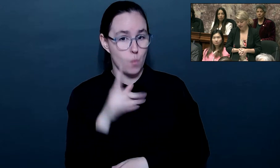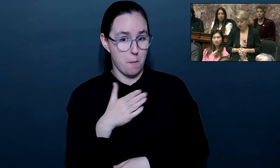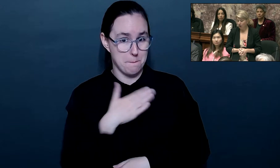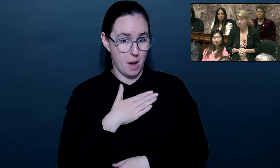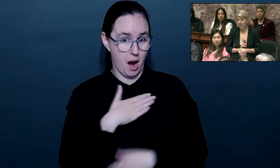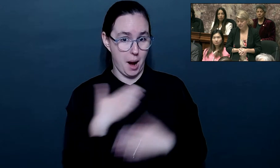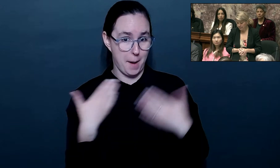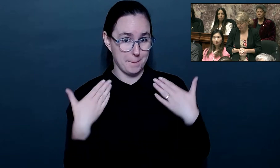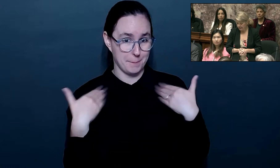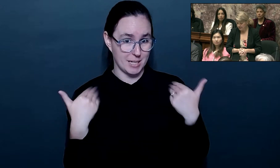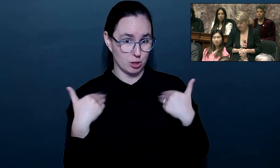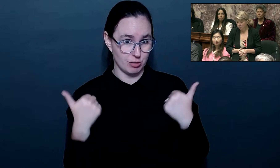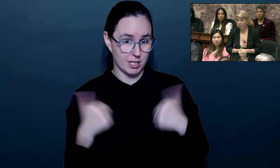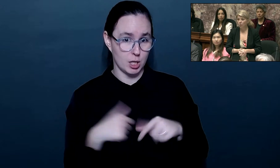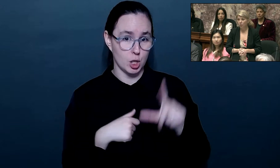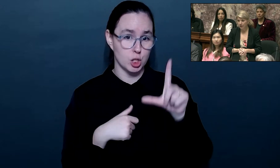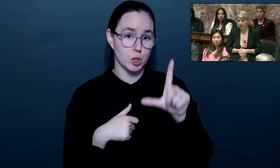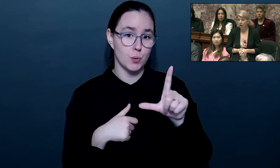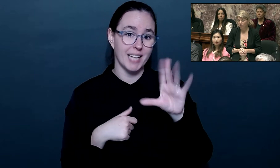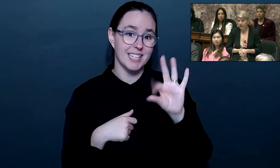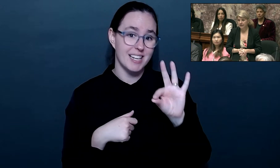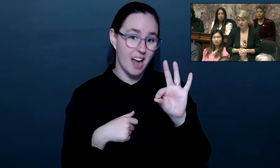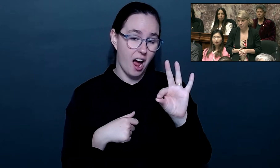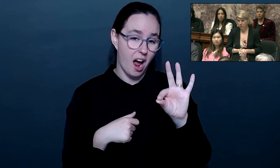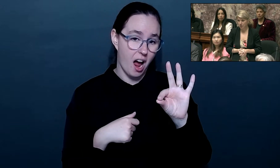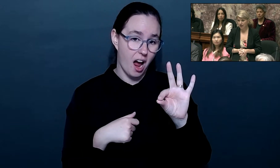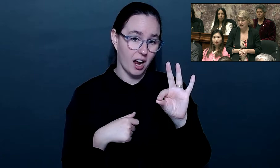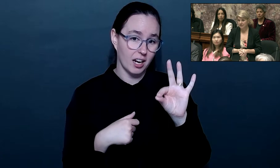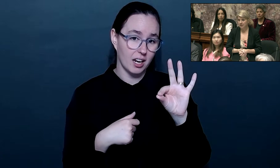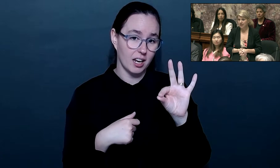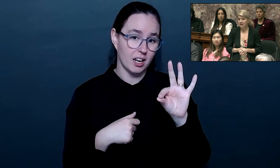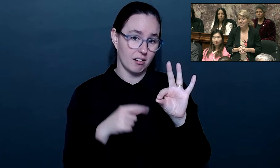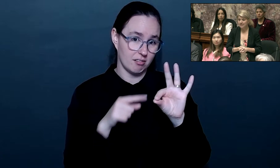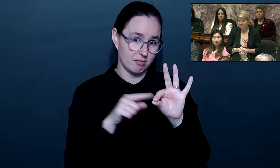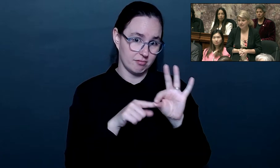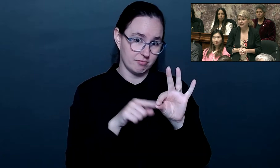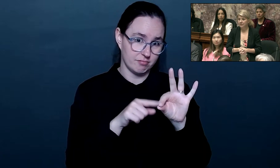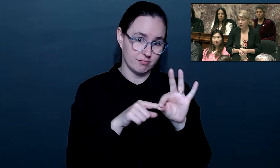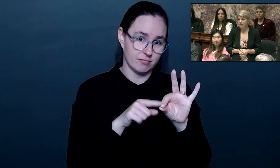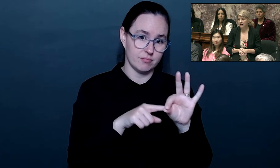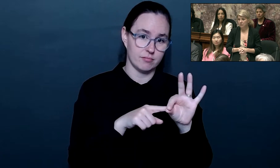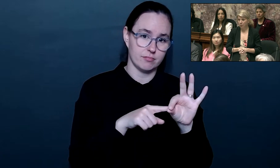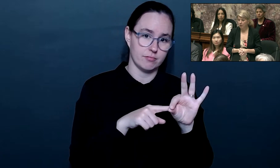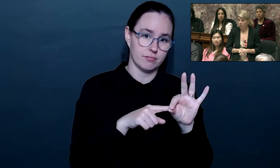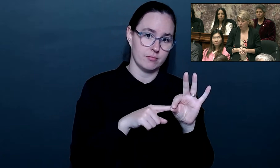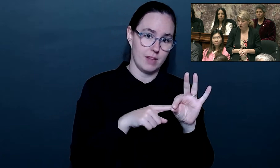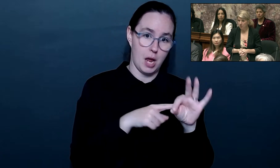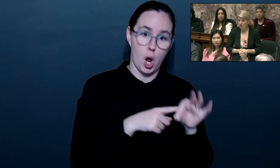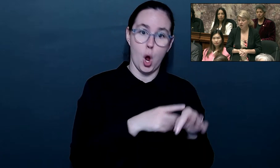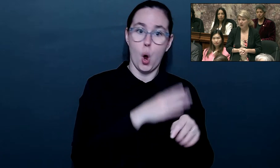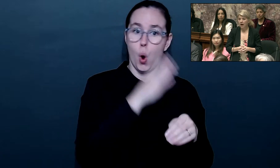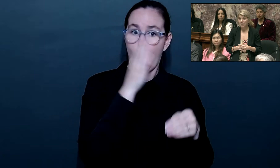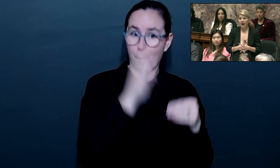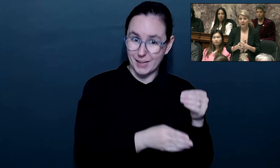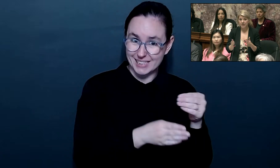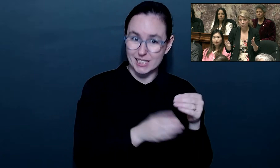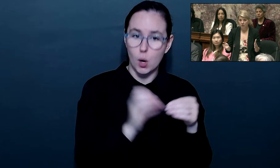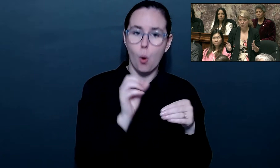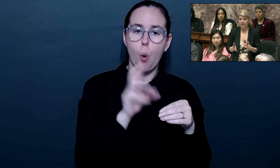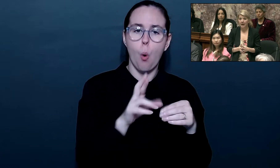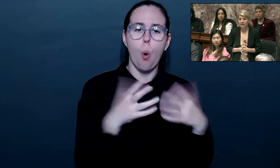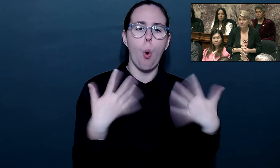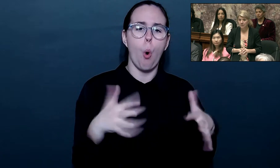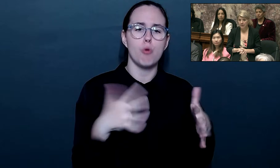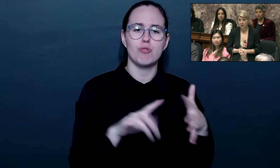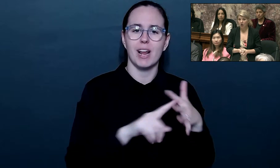those are complete or already in progress. This is very important work. I'm happy to